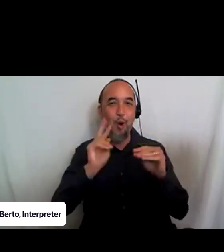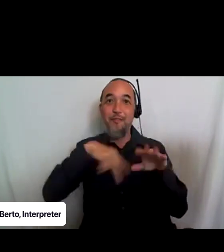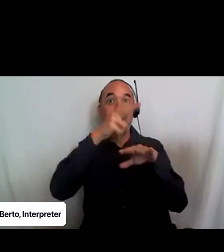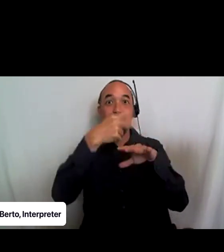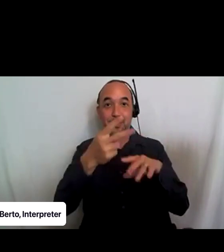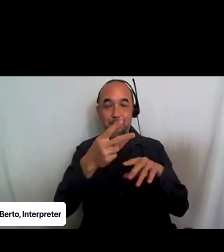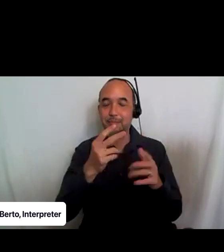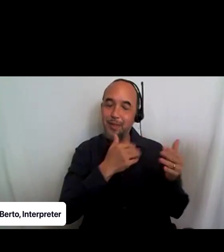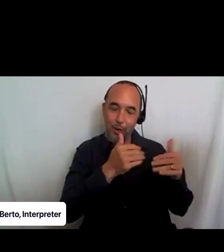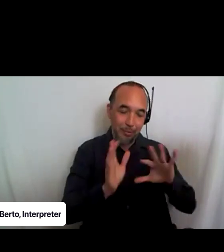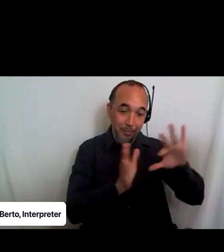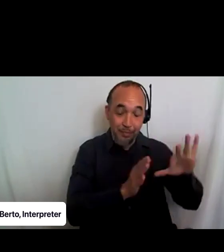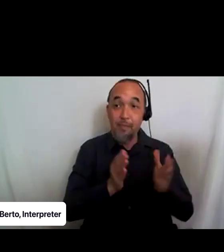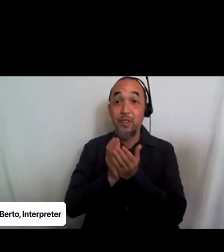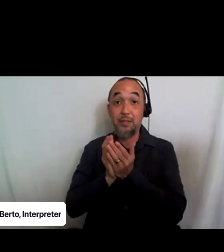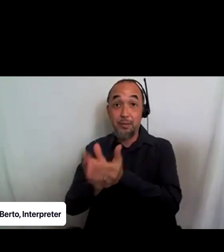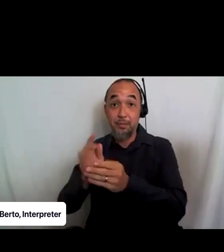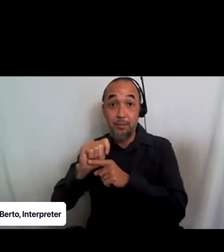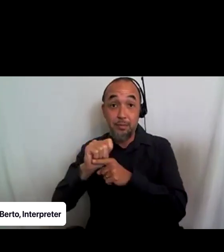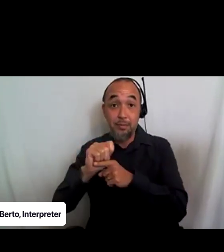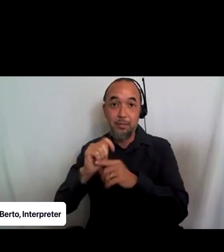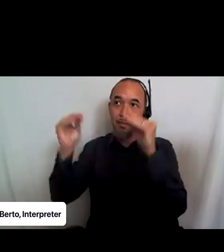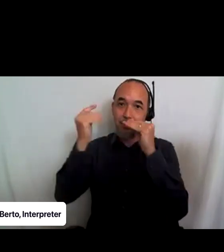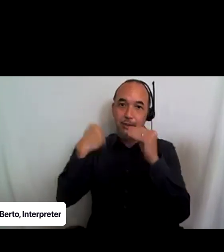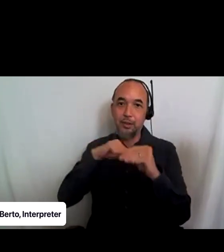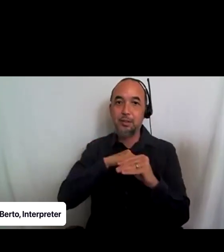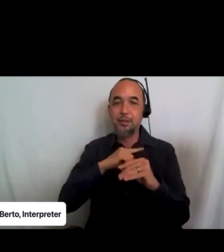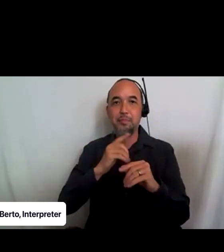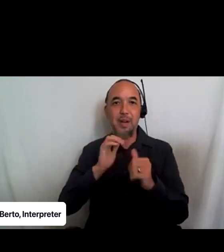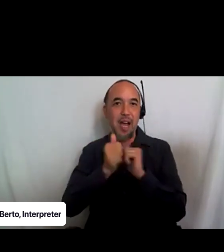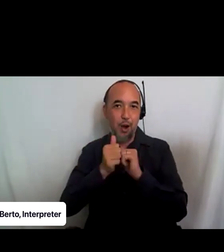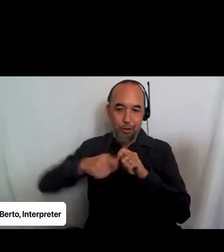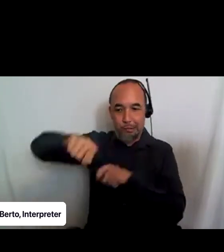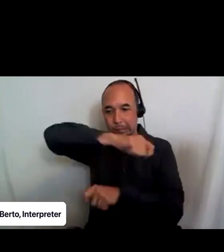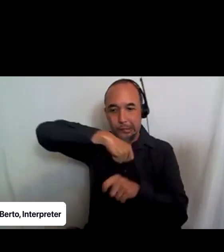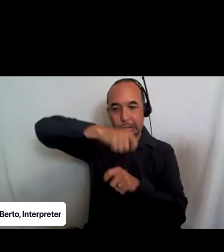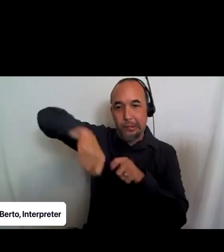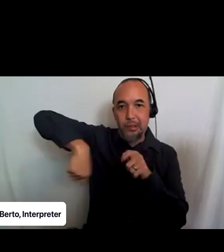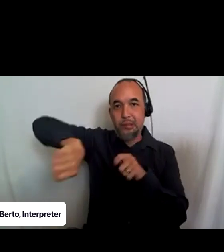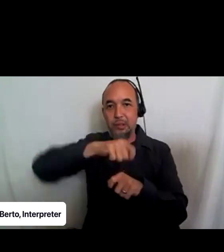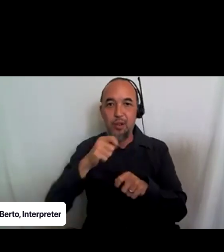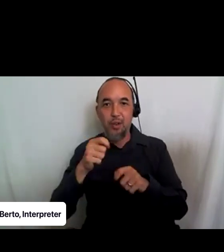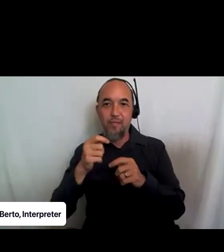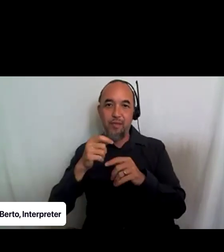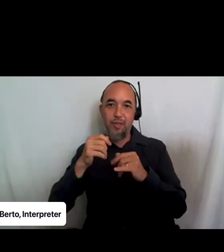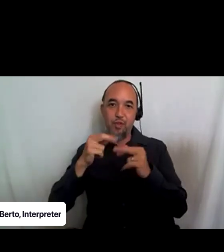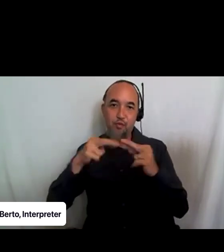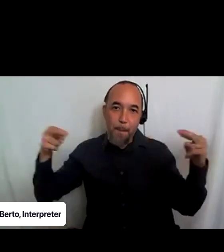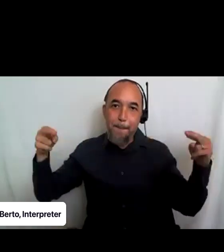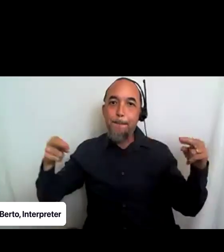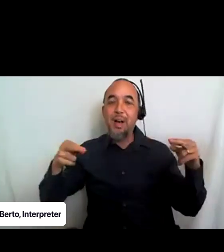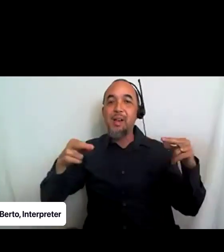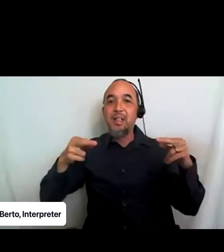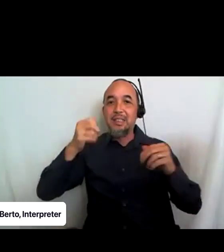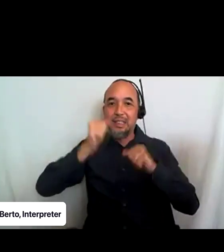sailing training, where they taught us to, how to belay rope and how to pull sails up and tie knots. None of